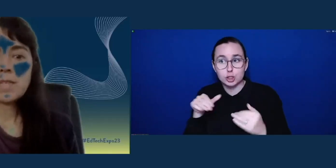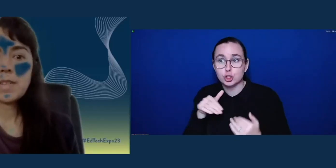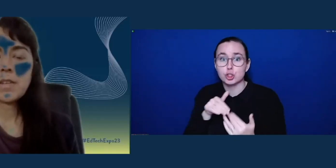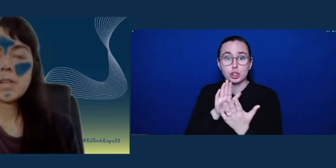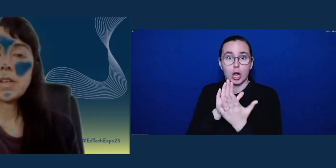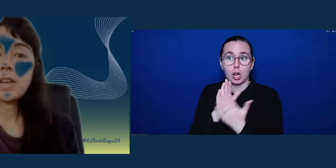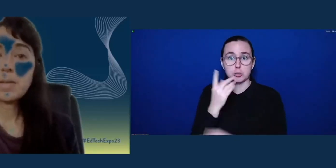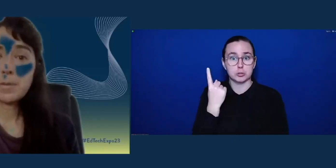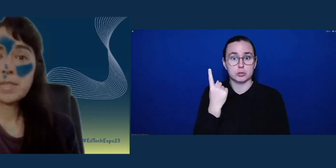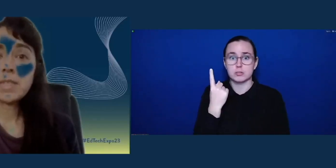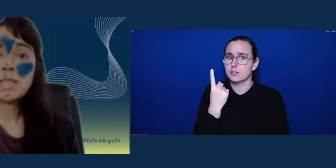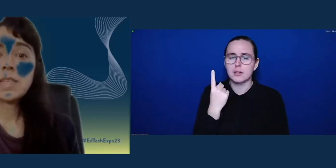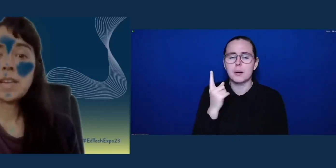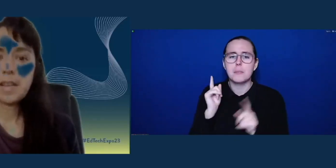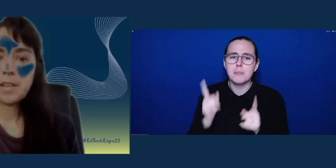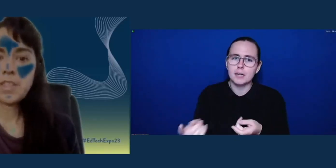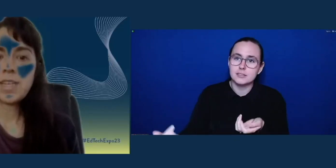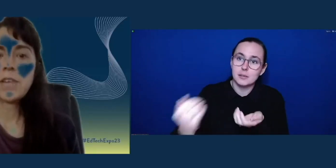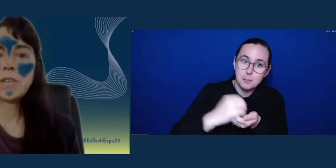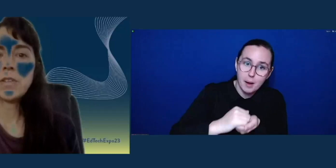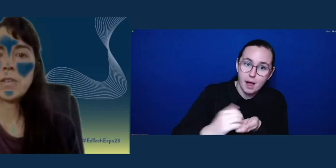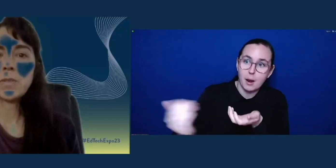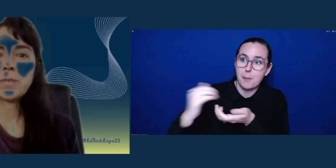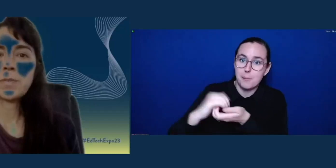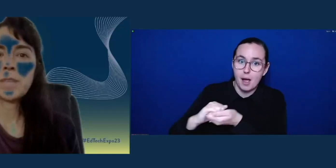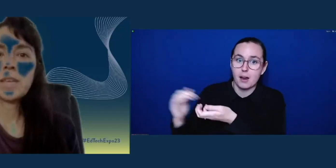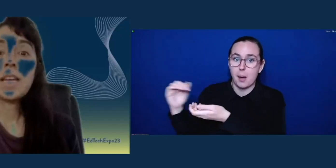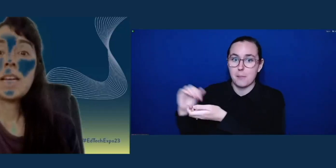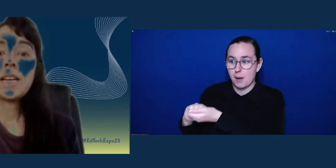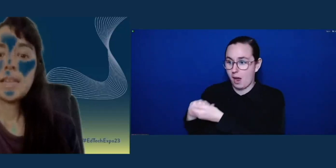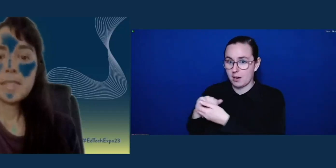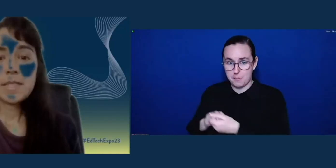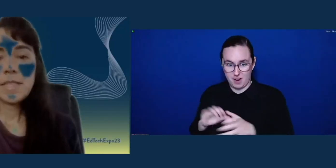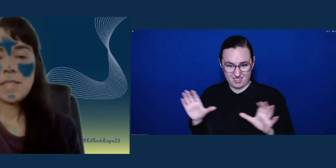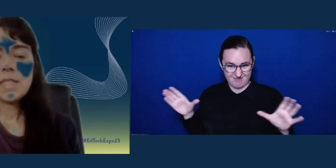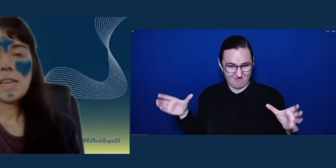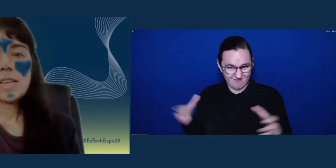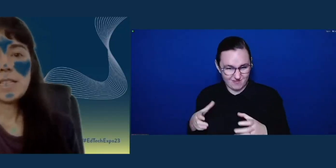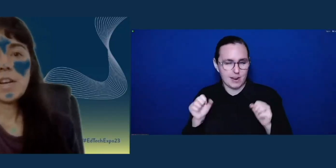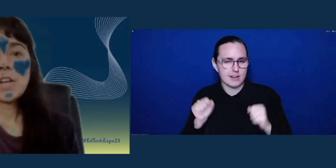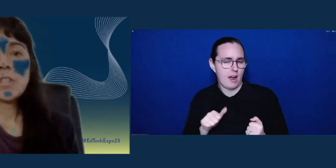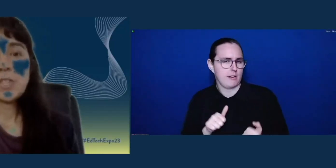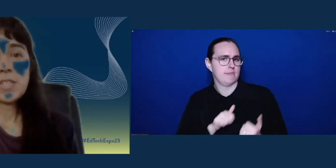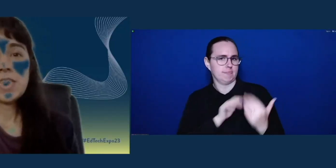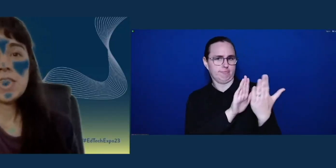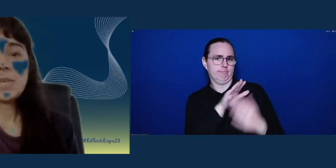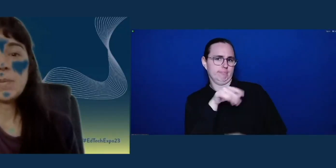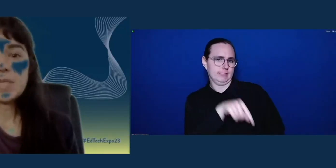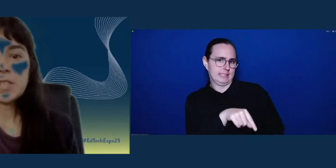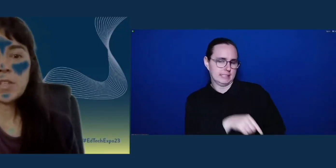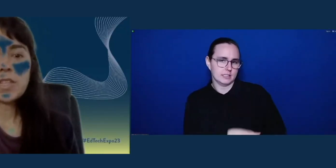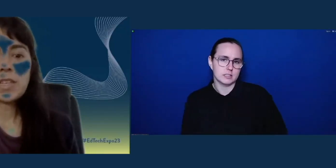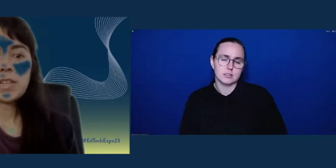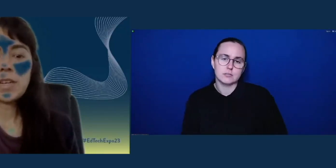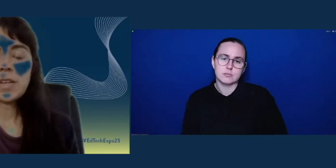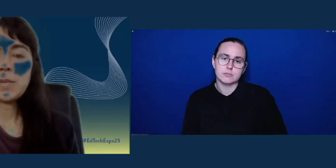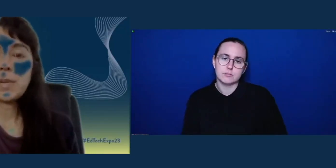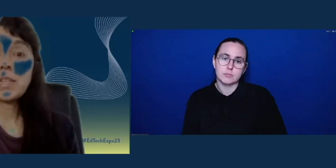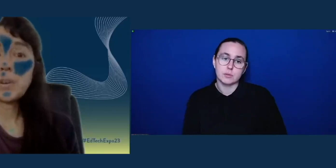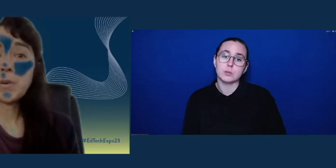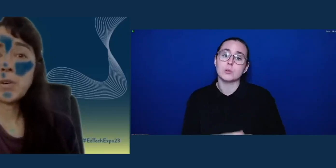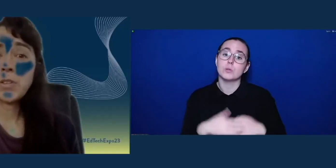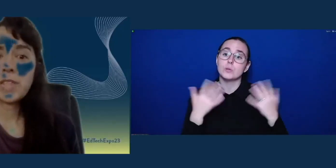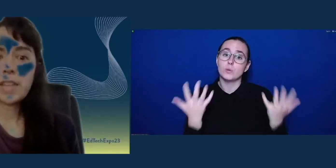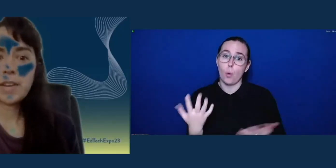private sector, governments, and other stakeholders. In this sense, ACR GCD was an early leader in